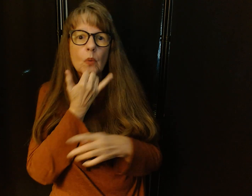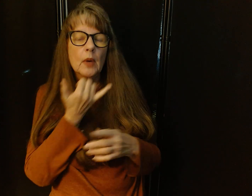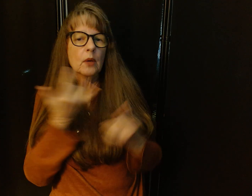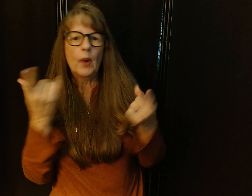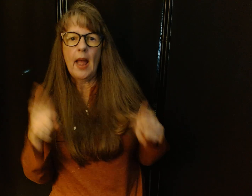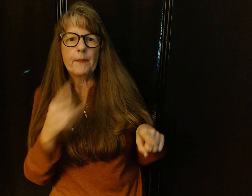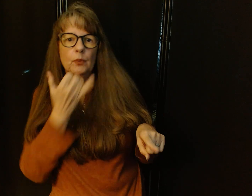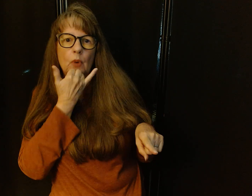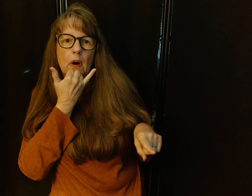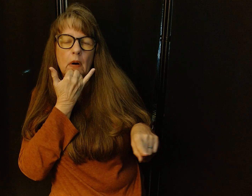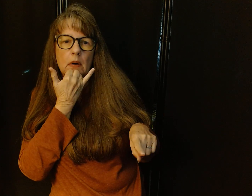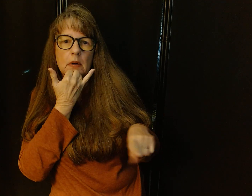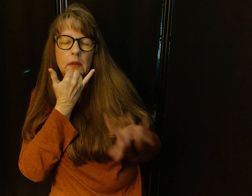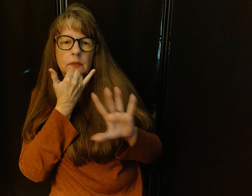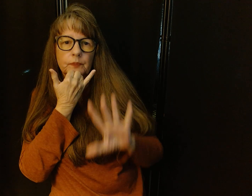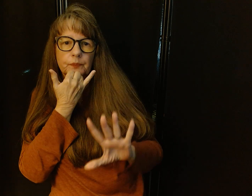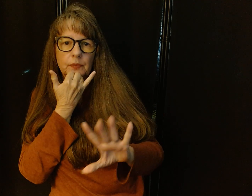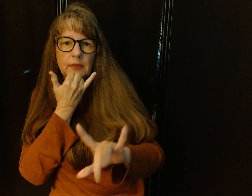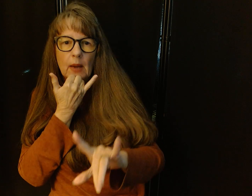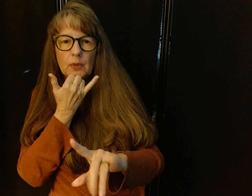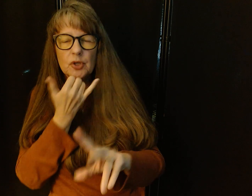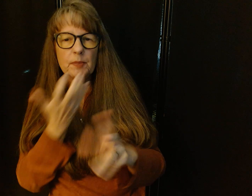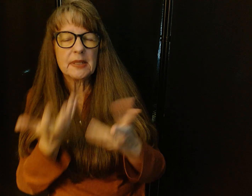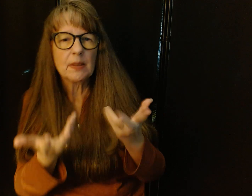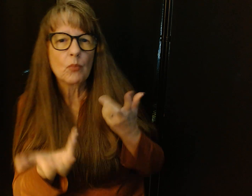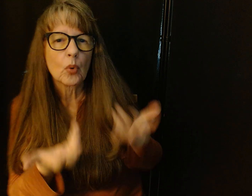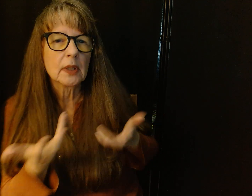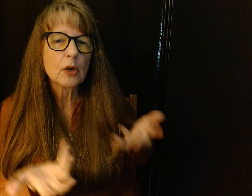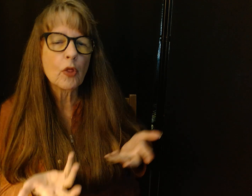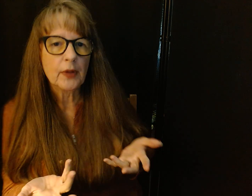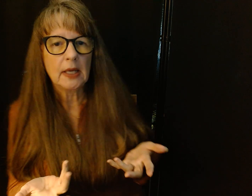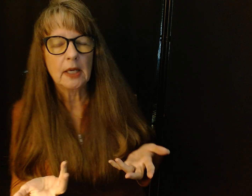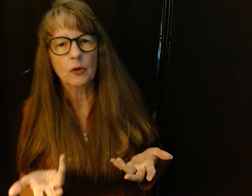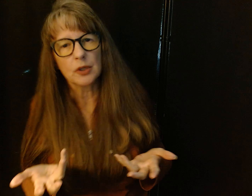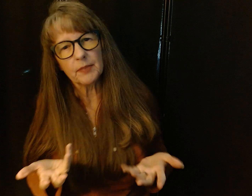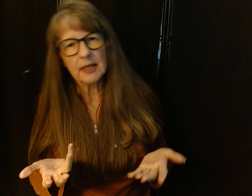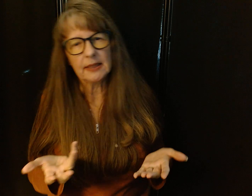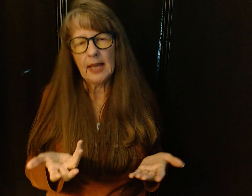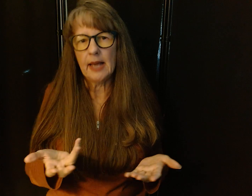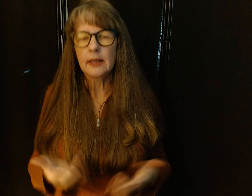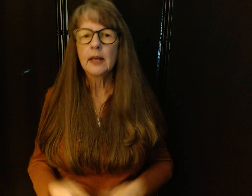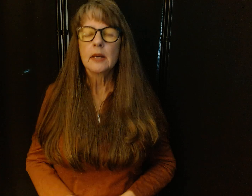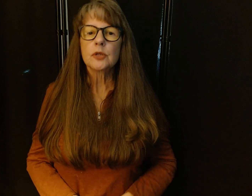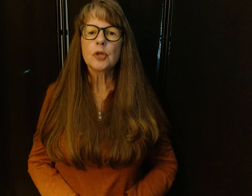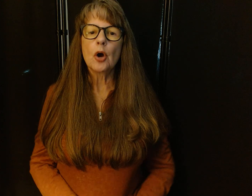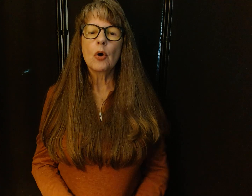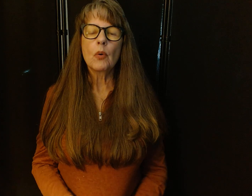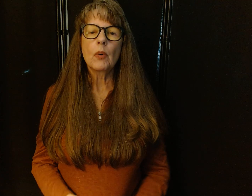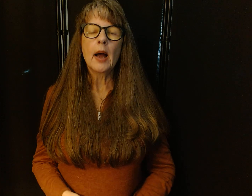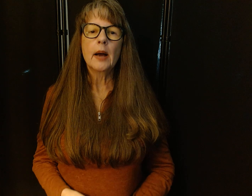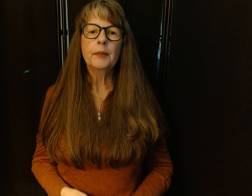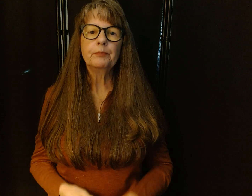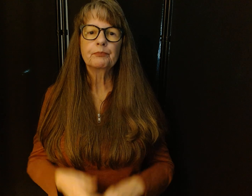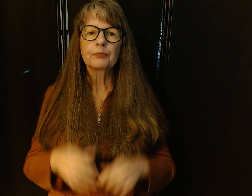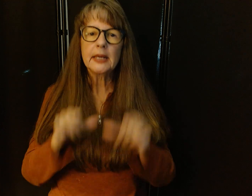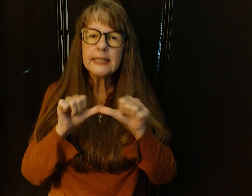what happened wrong. That would have just been some more little thing or something like that. So continue